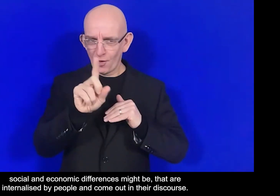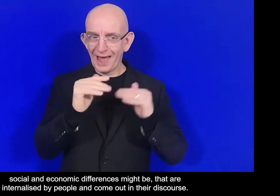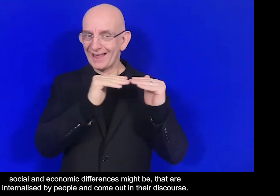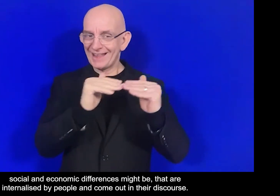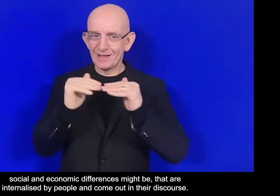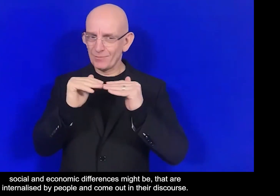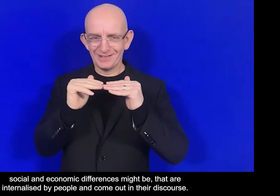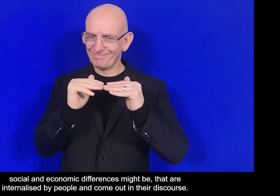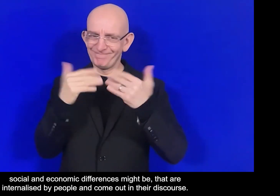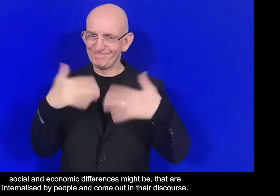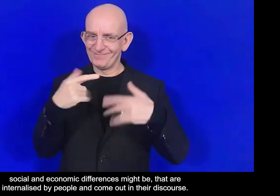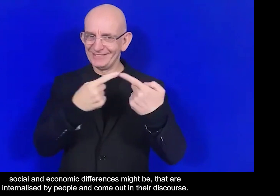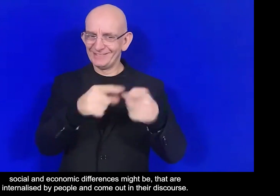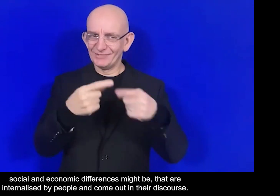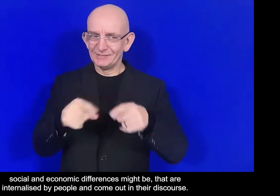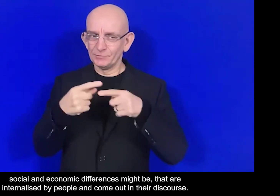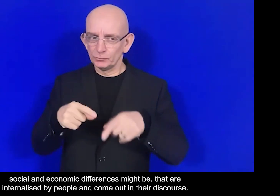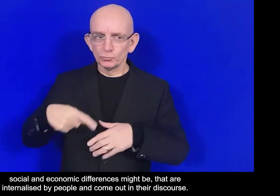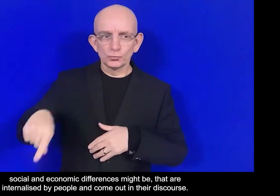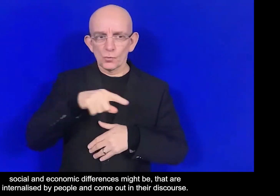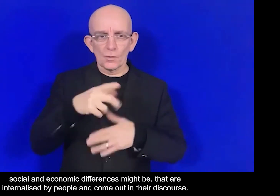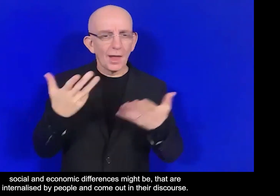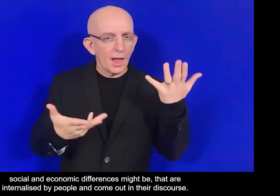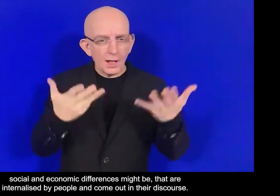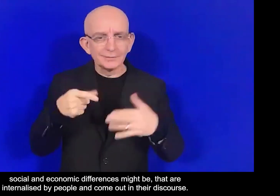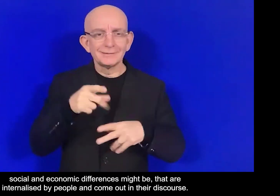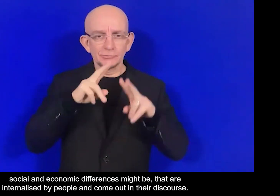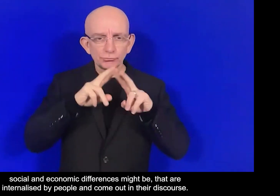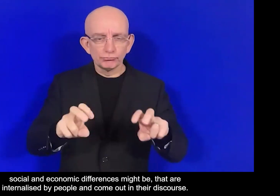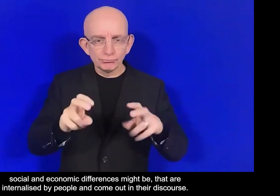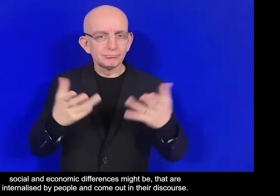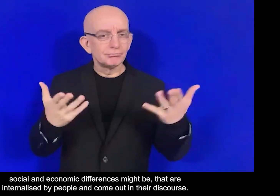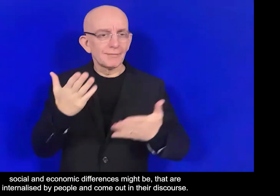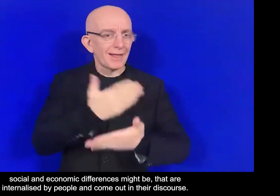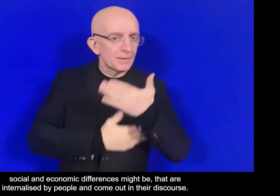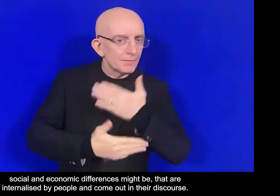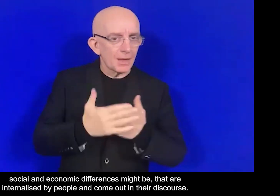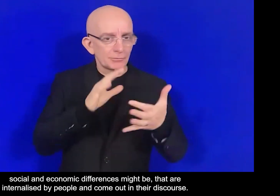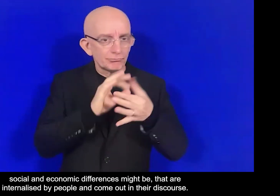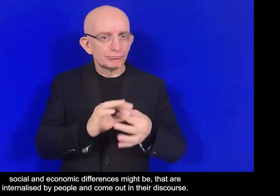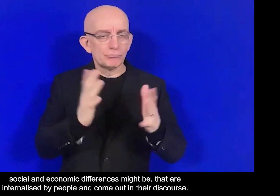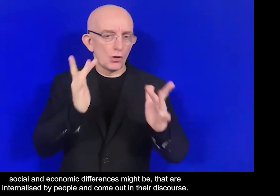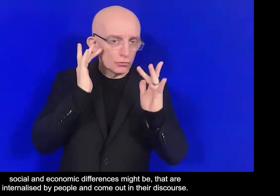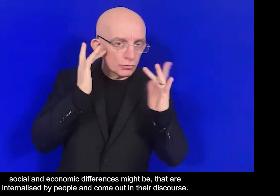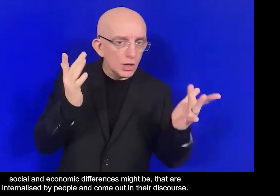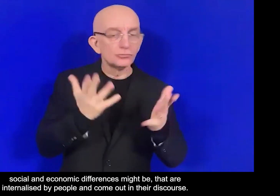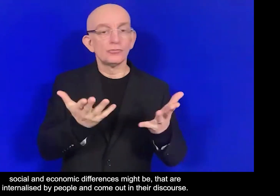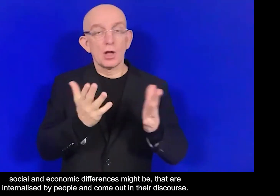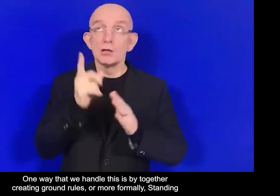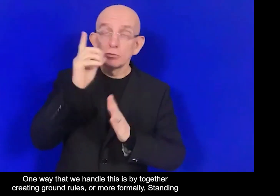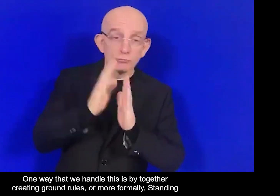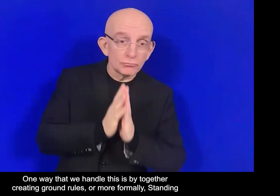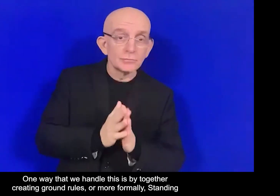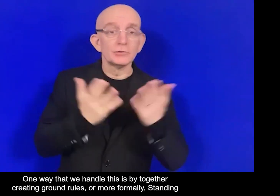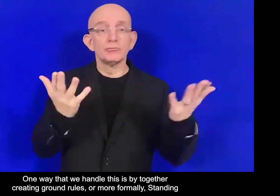social, and economic differences might be that are internalised by people and come out in their discourse.